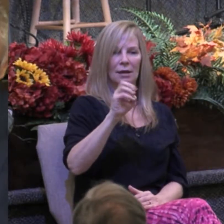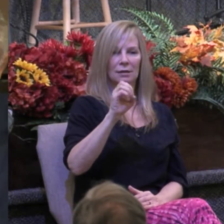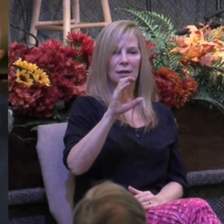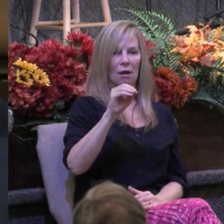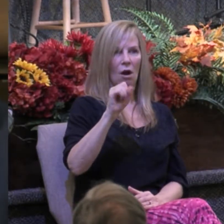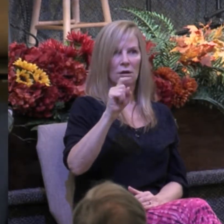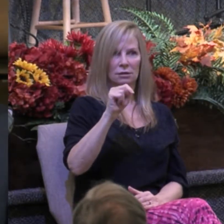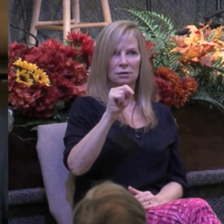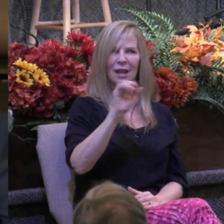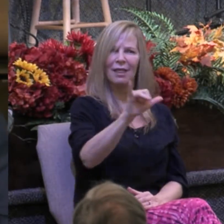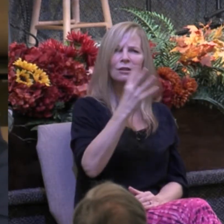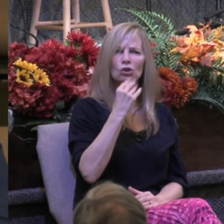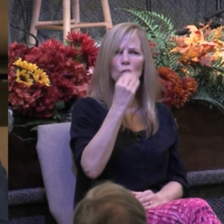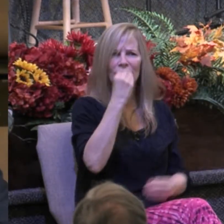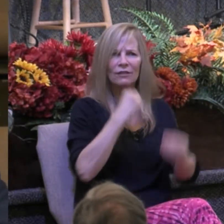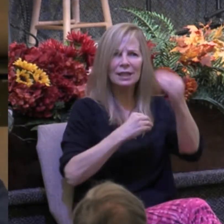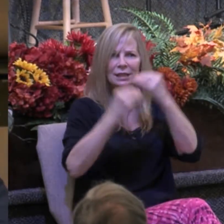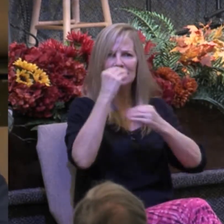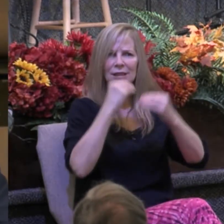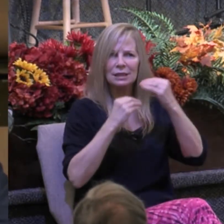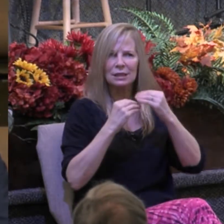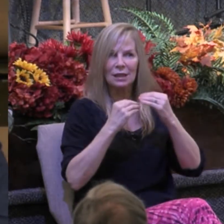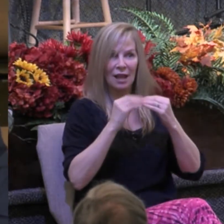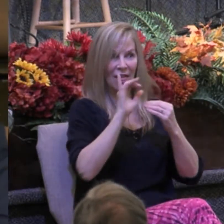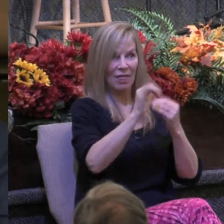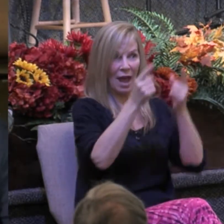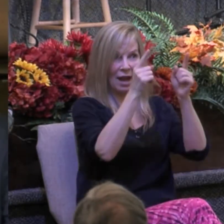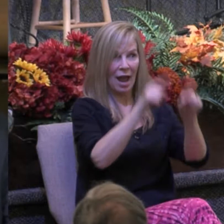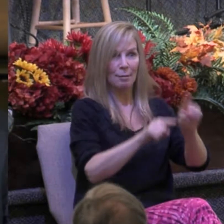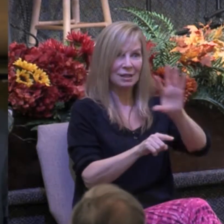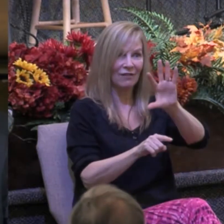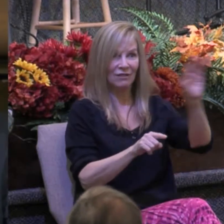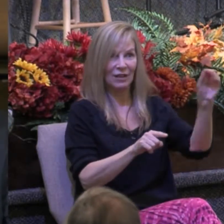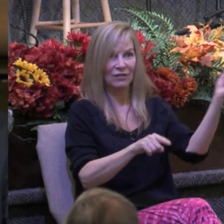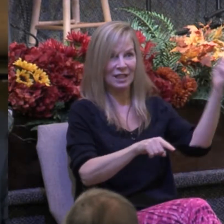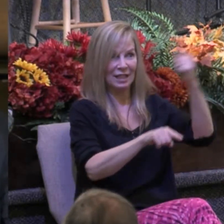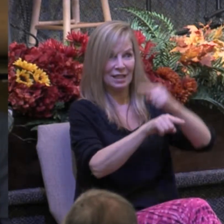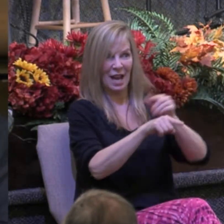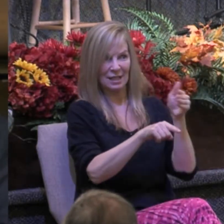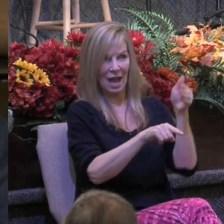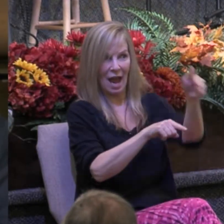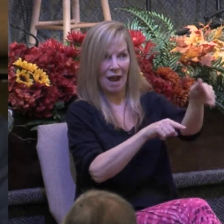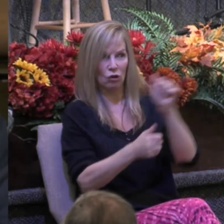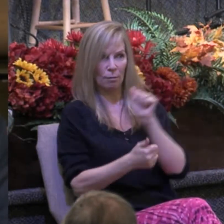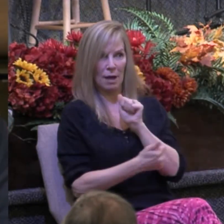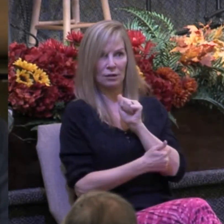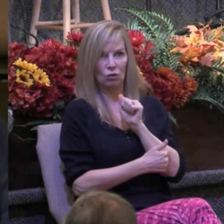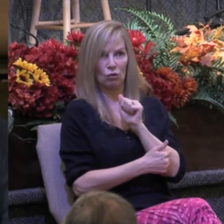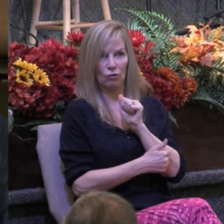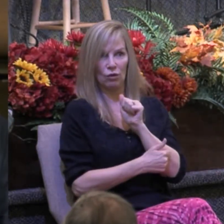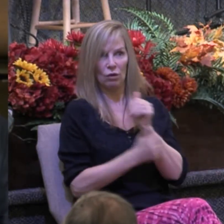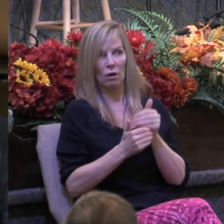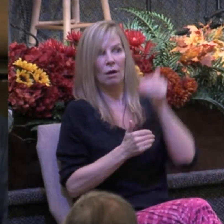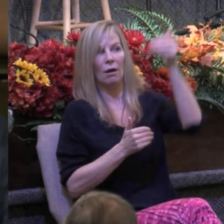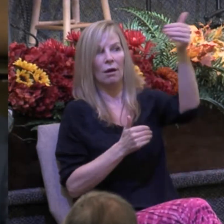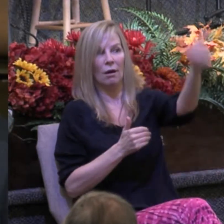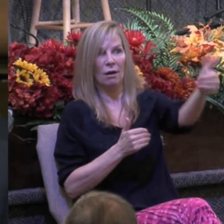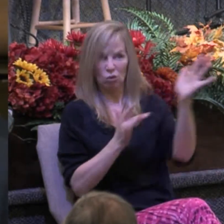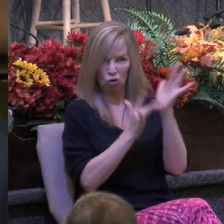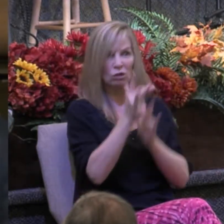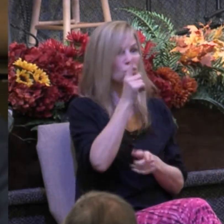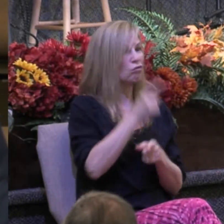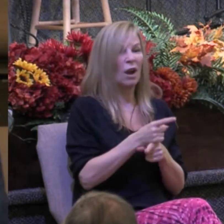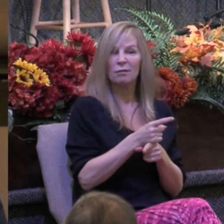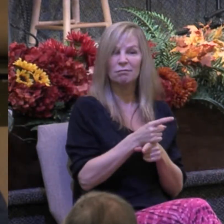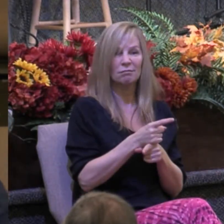takes place 50 days after Passover. So Jesus was absolutely right. The Spirit would come and empower them